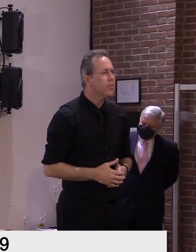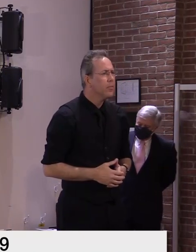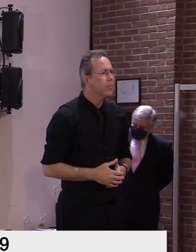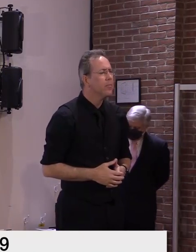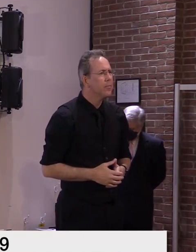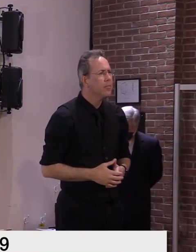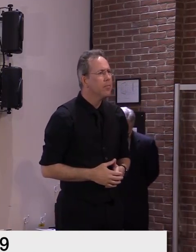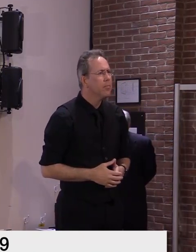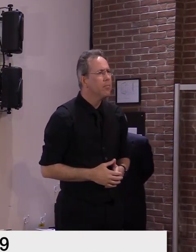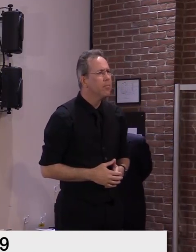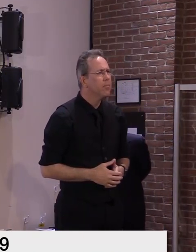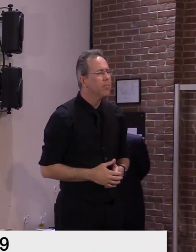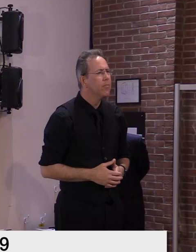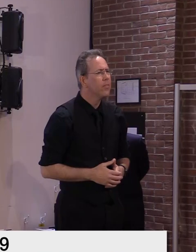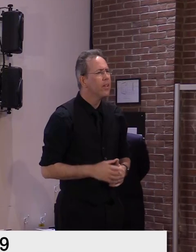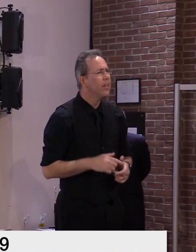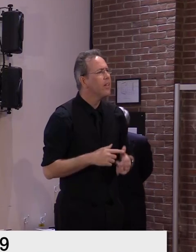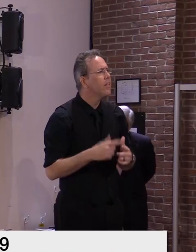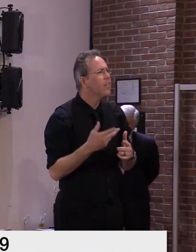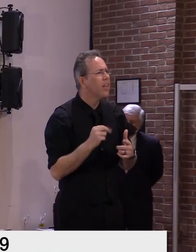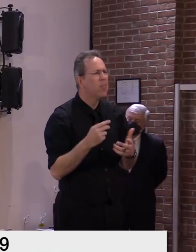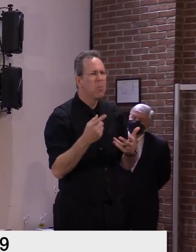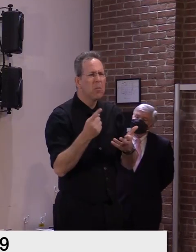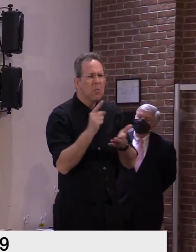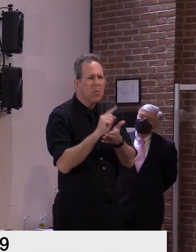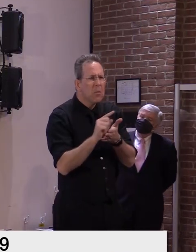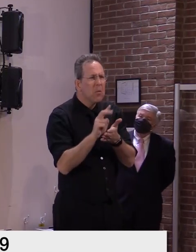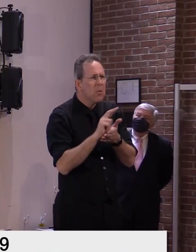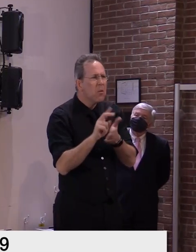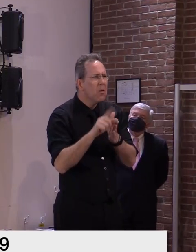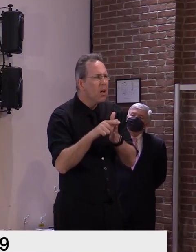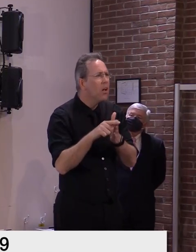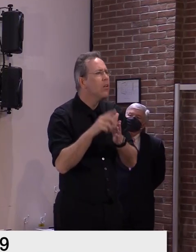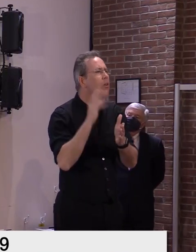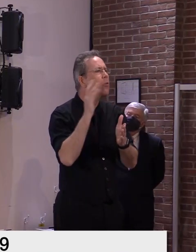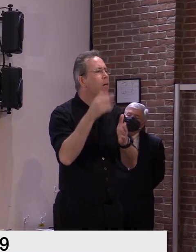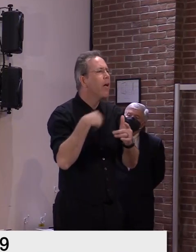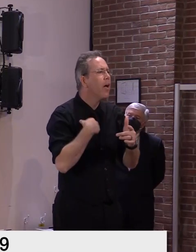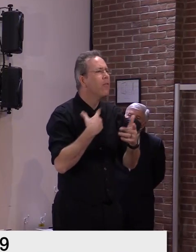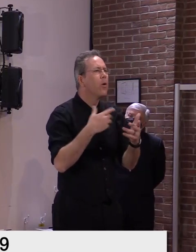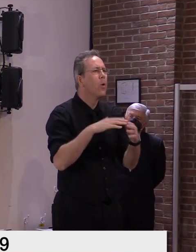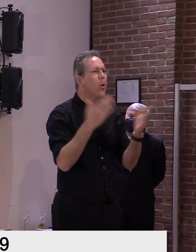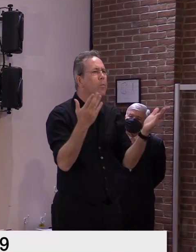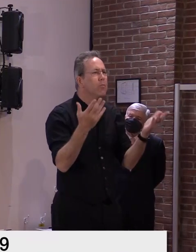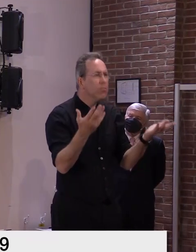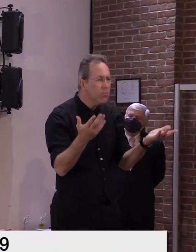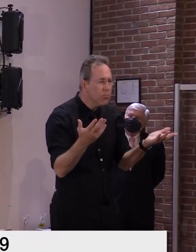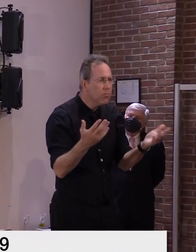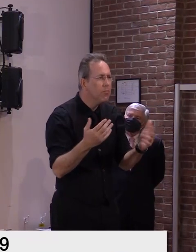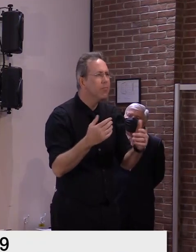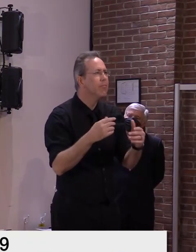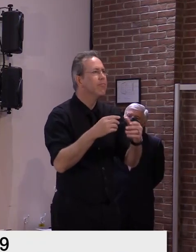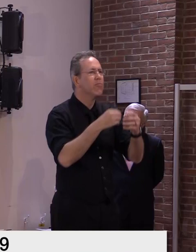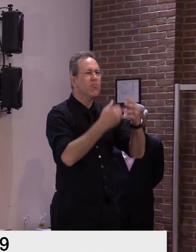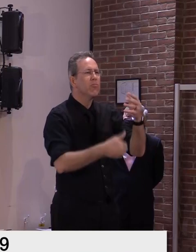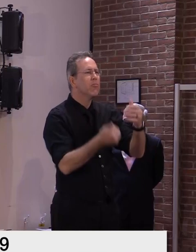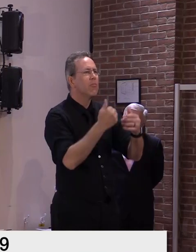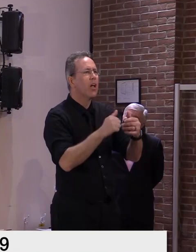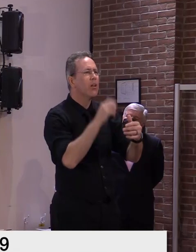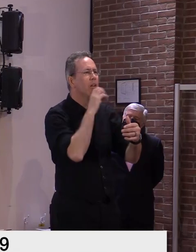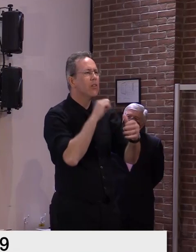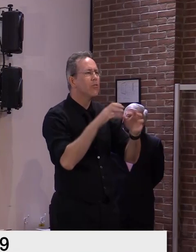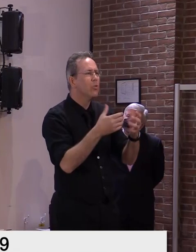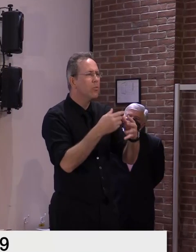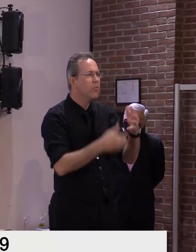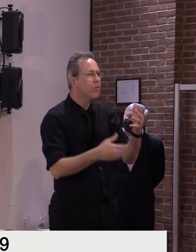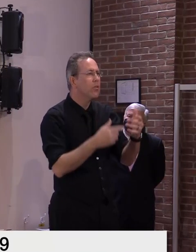then a week or week and a half later, we want to open up to a much broader spectrum for those who are not residents of the